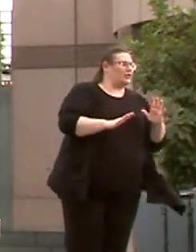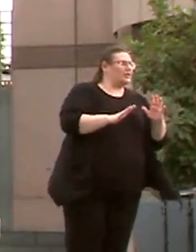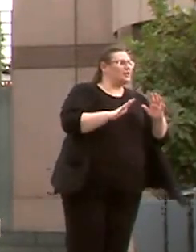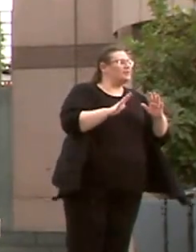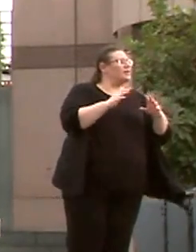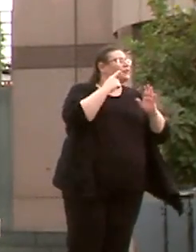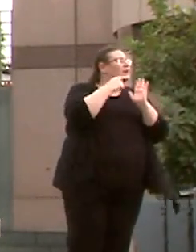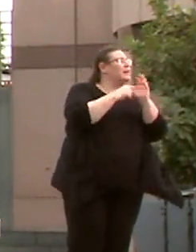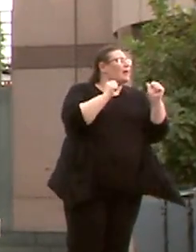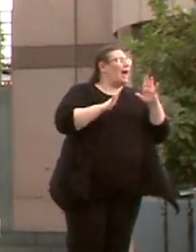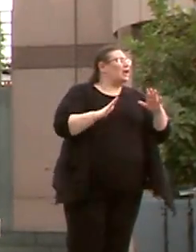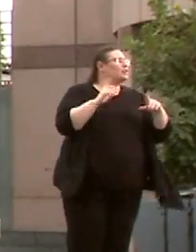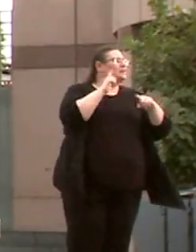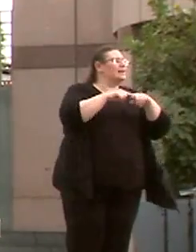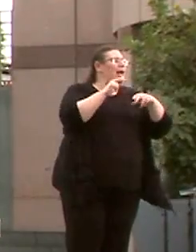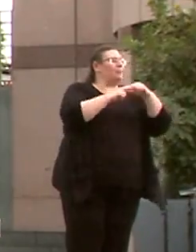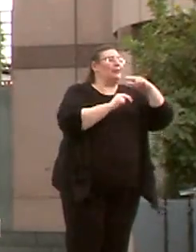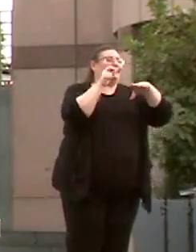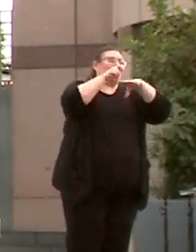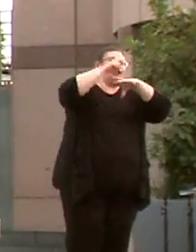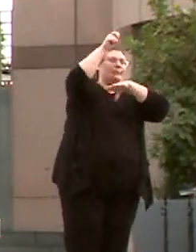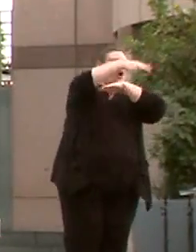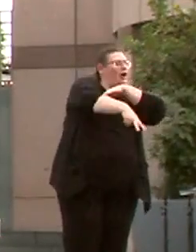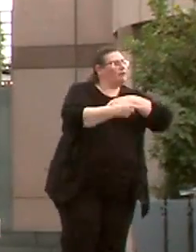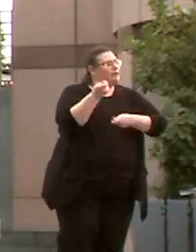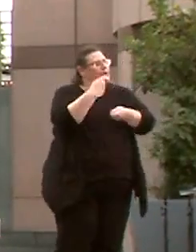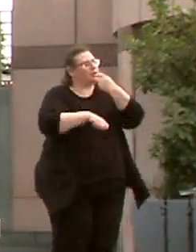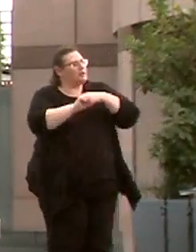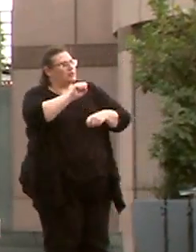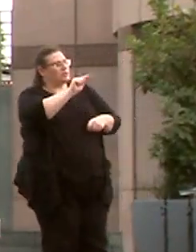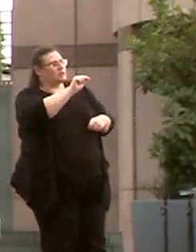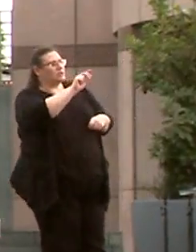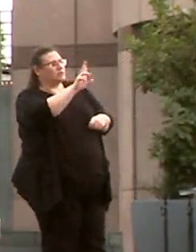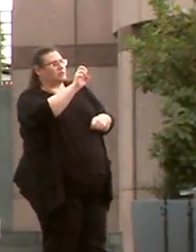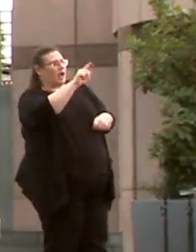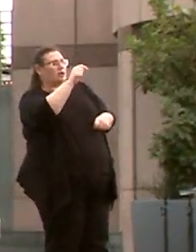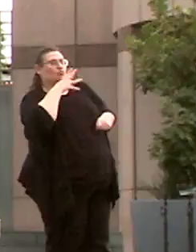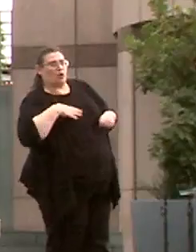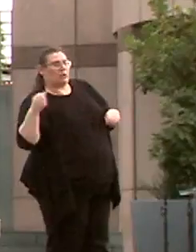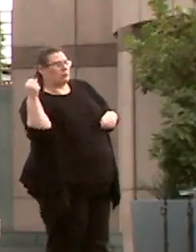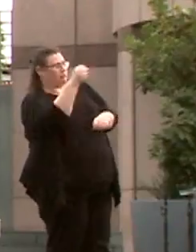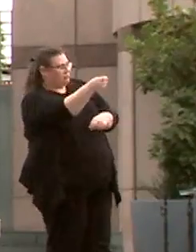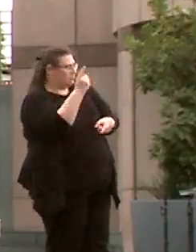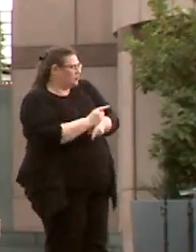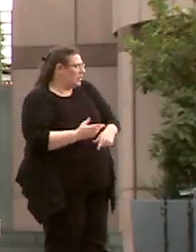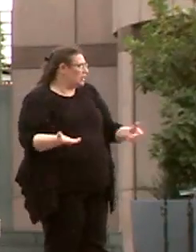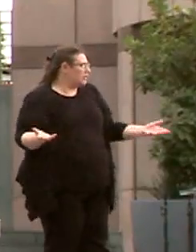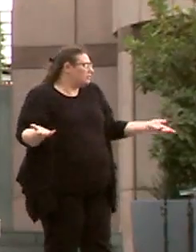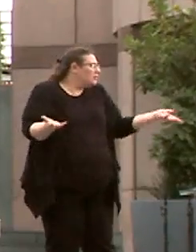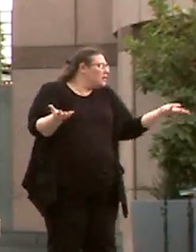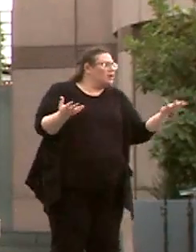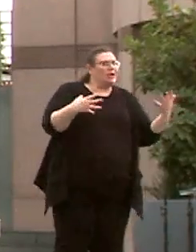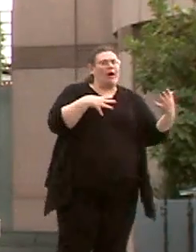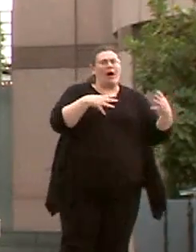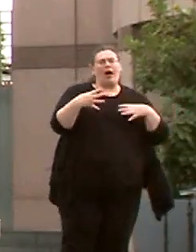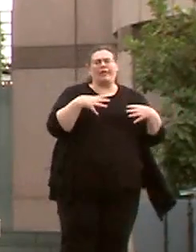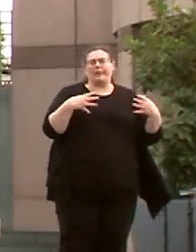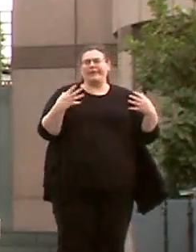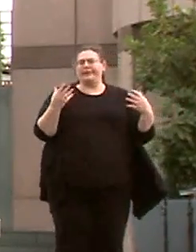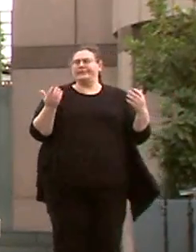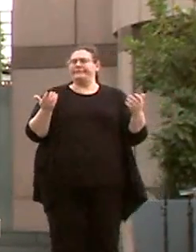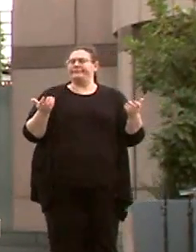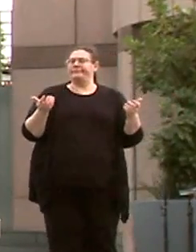off of a building, they get her a stunt woman, right? So, so Hollywood is like the